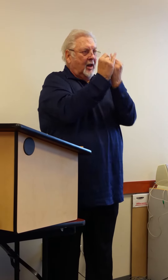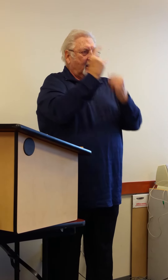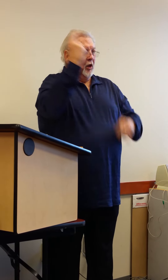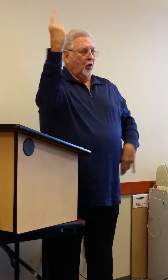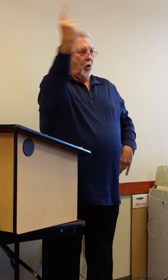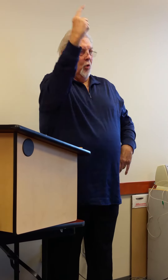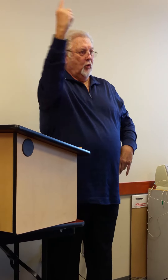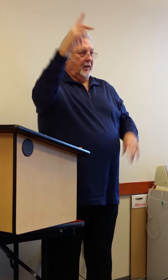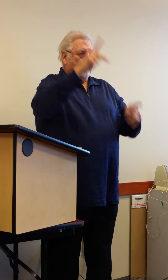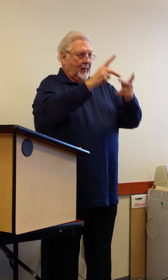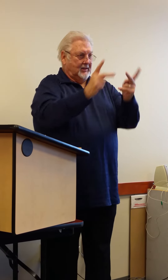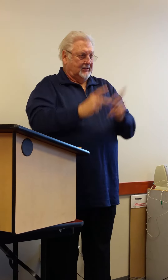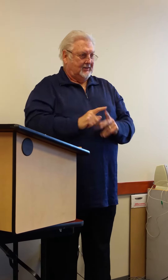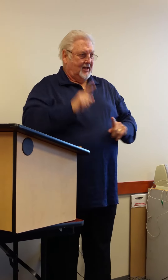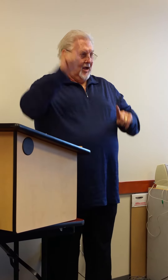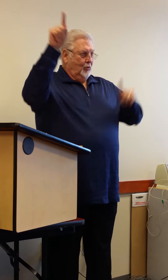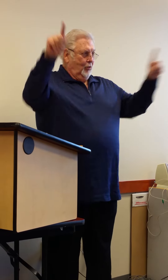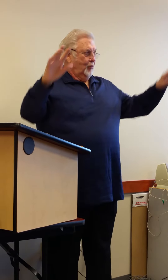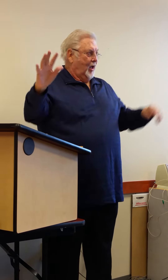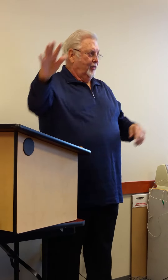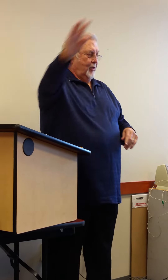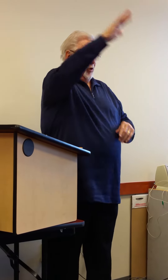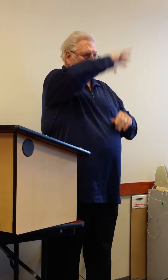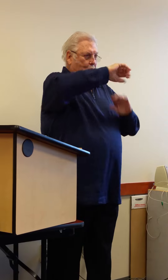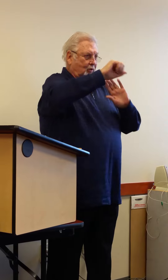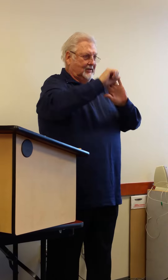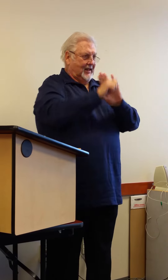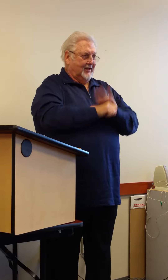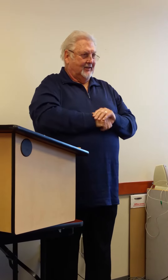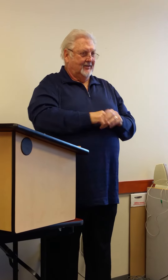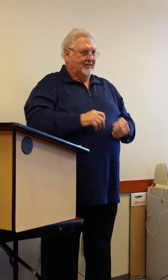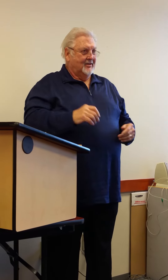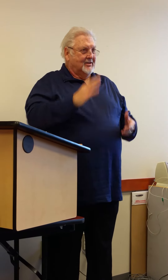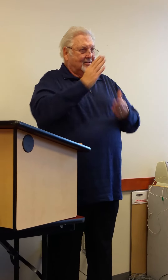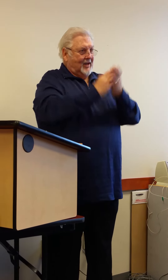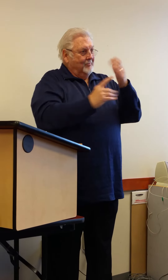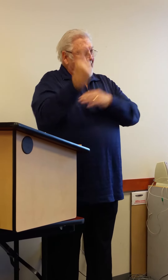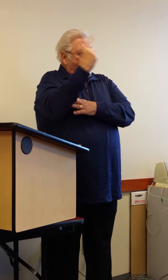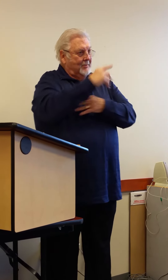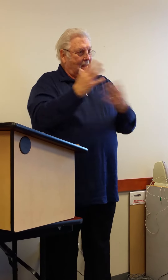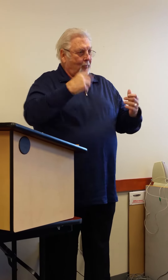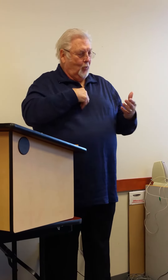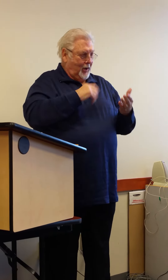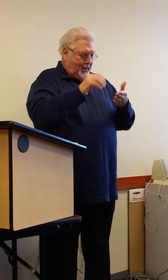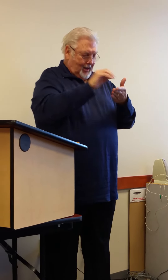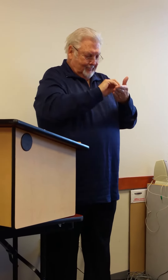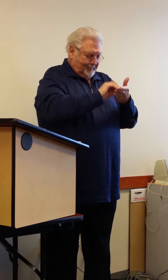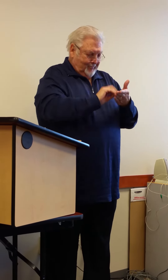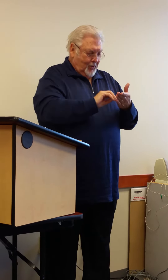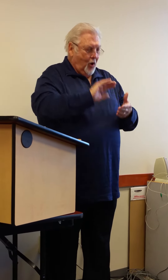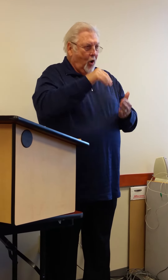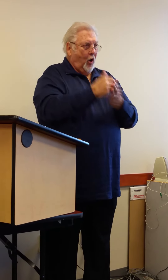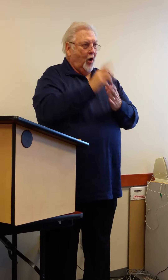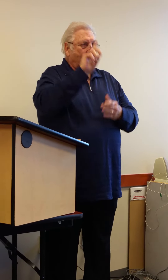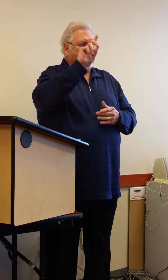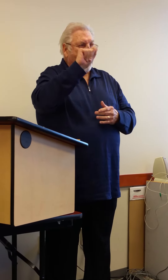that who are in isolation, that are all alone in places all around the state. You know, someday we can fill